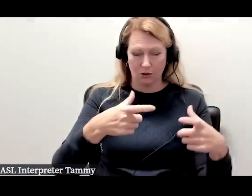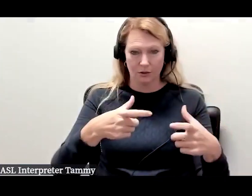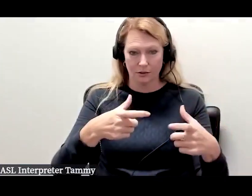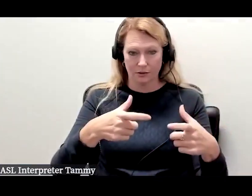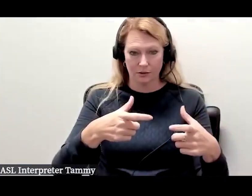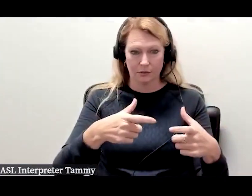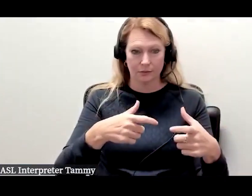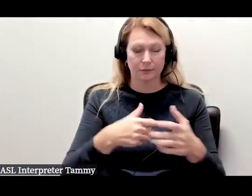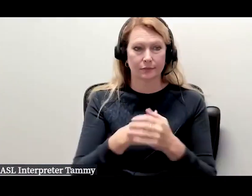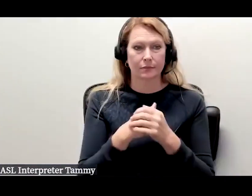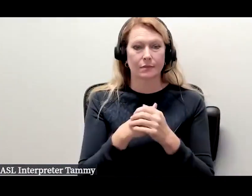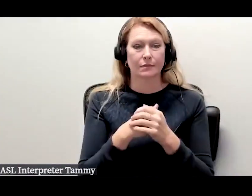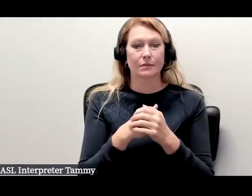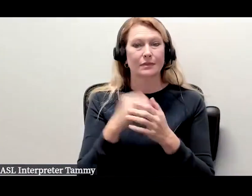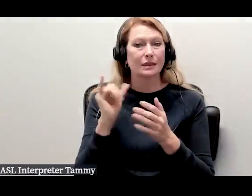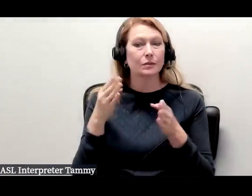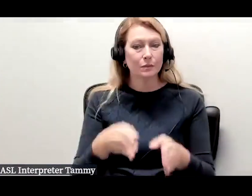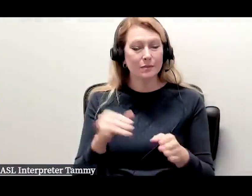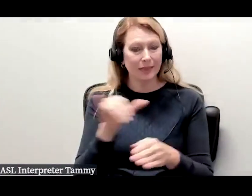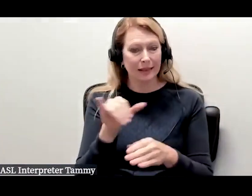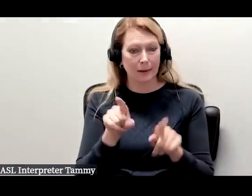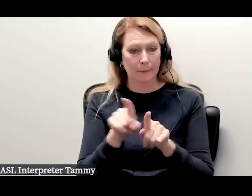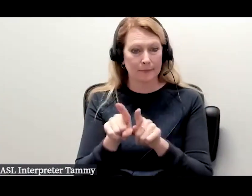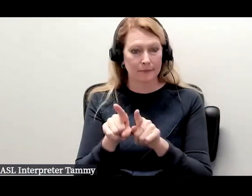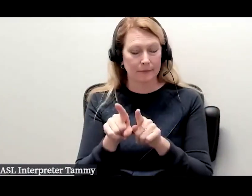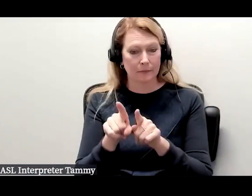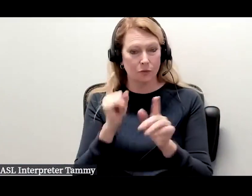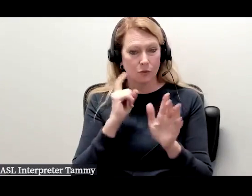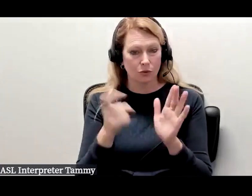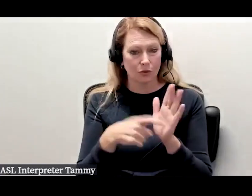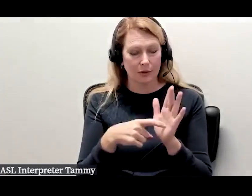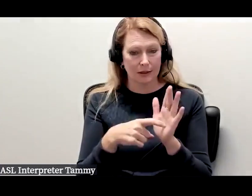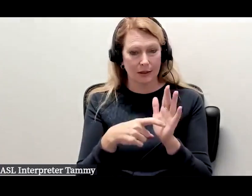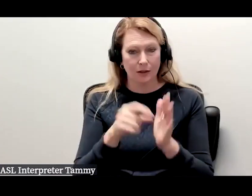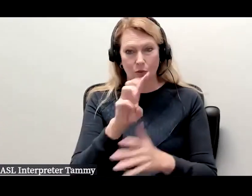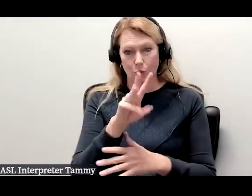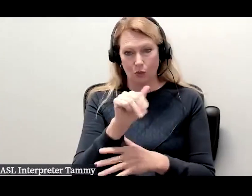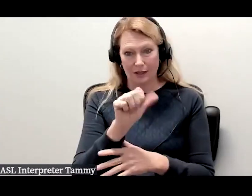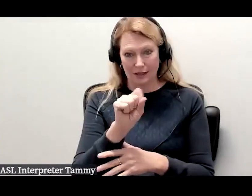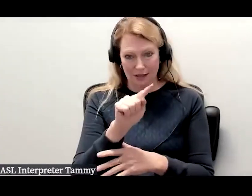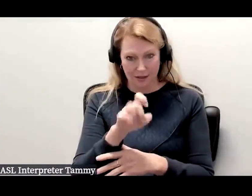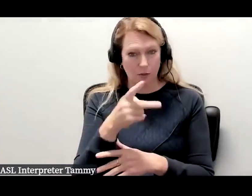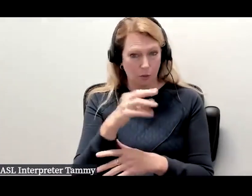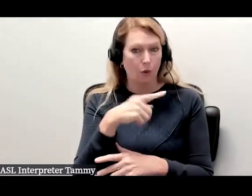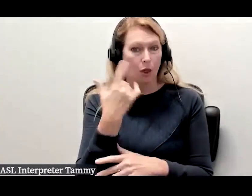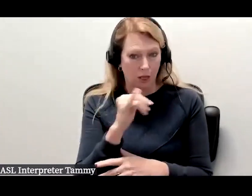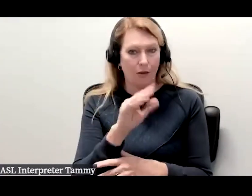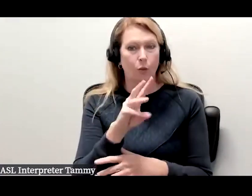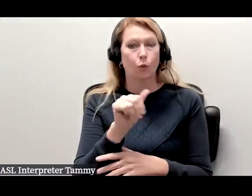then this person also spotted Waste Pro, looks like Waste Pro